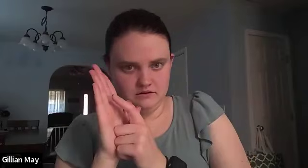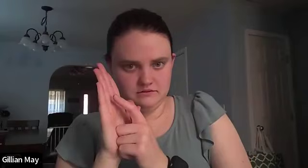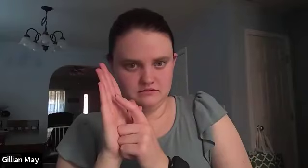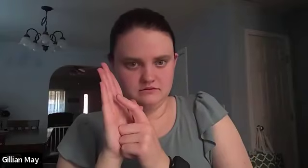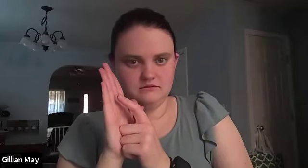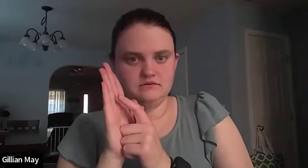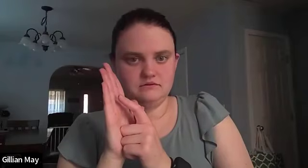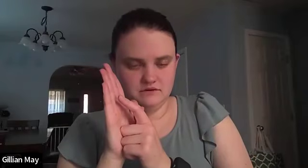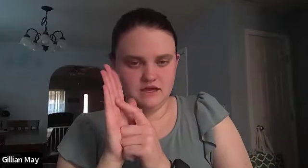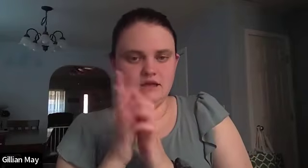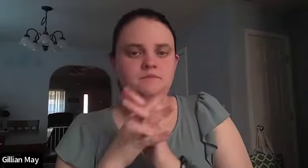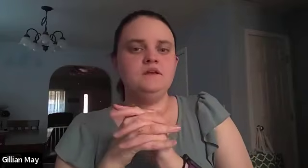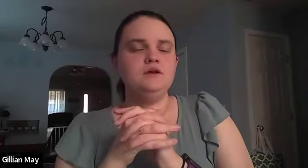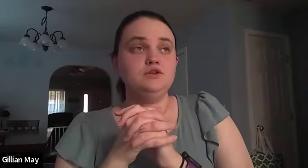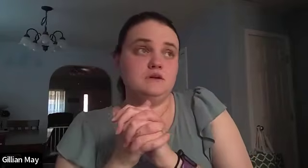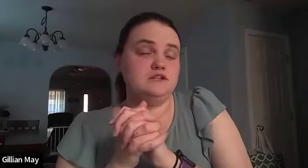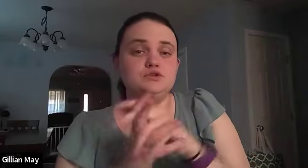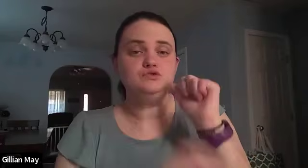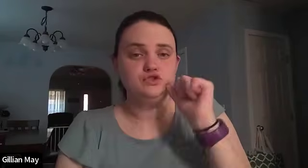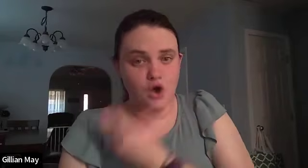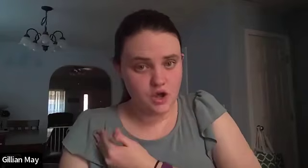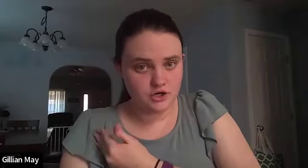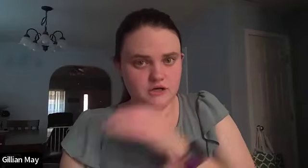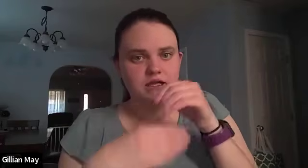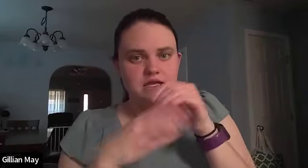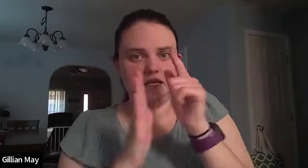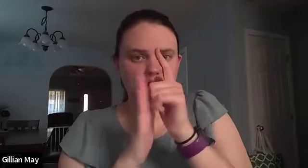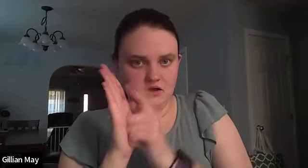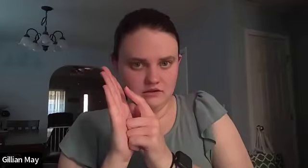mother-in-law. Okay? You can do daughter-in-law,